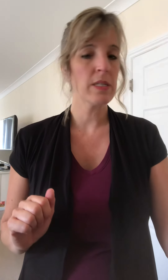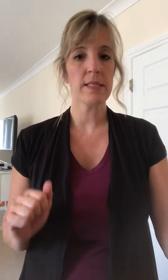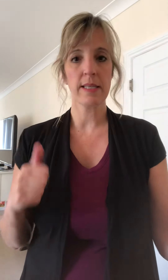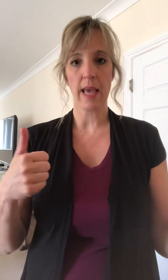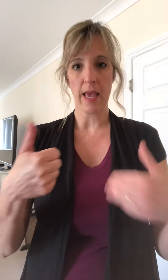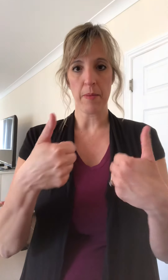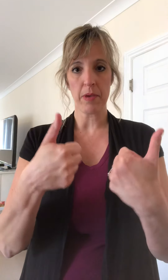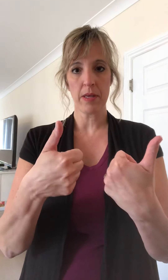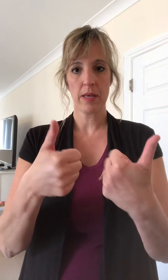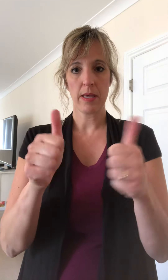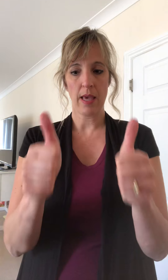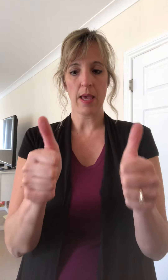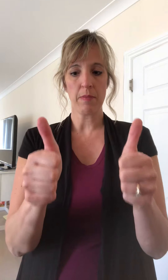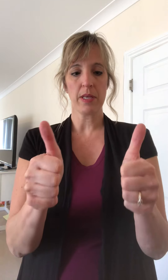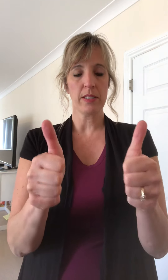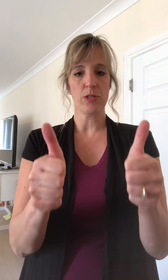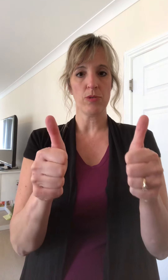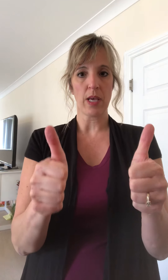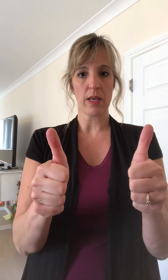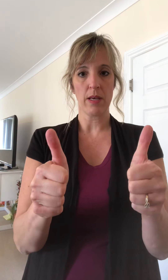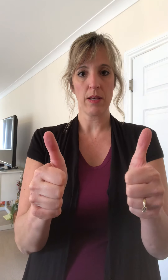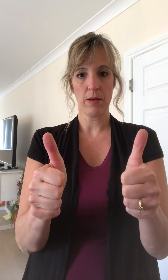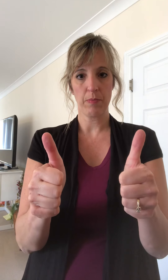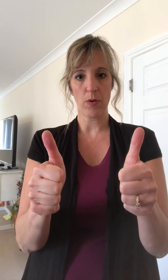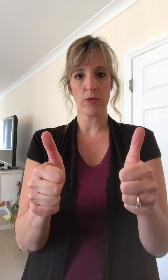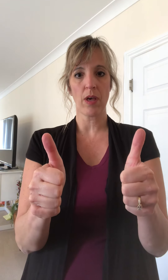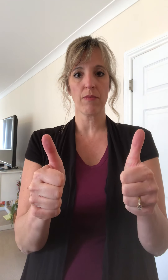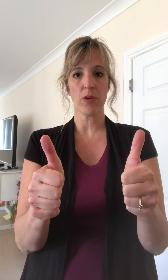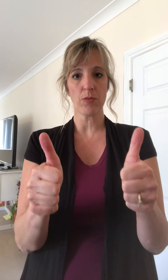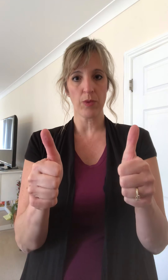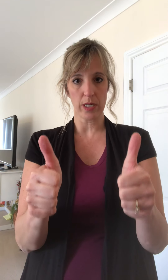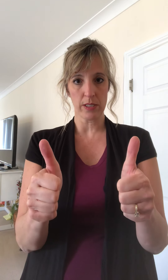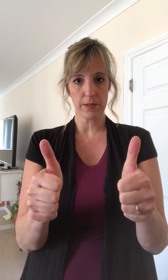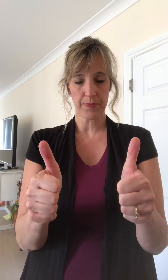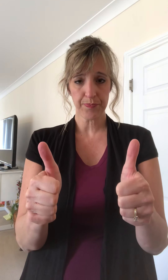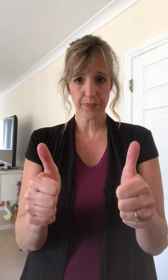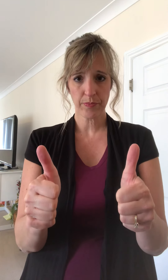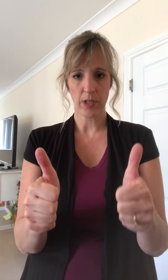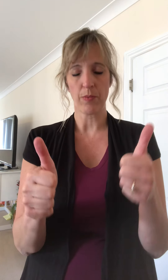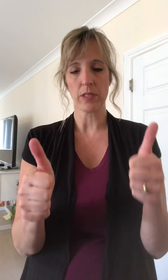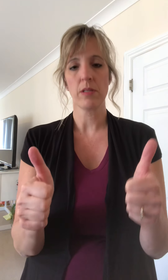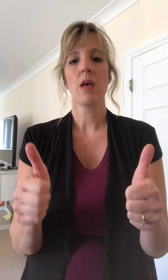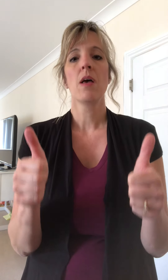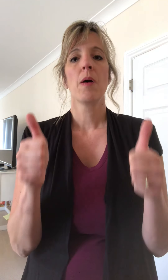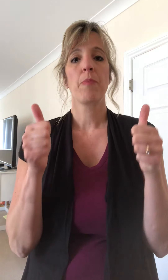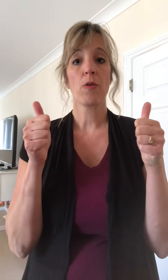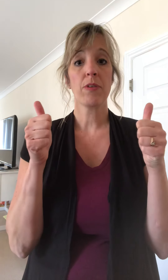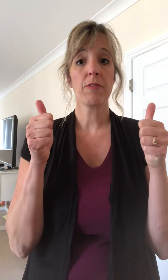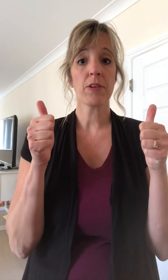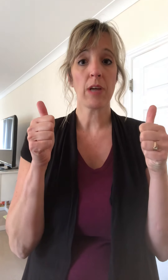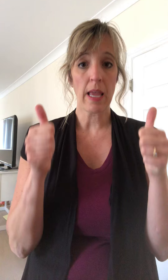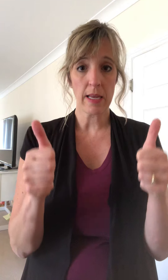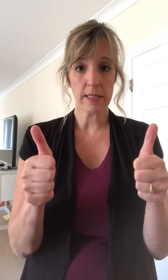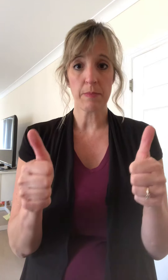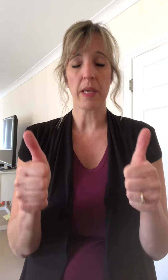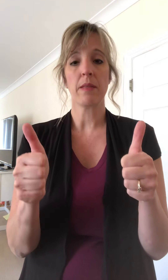is game. Game is you take both of your wrists, both of your hands, make them